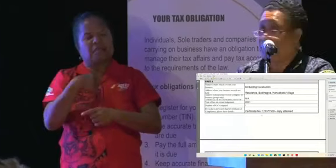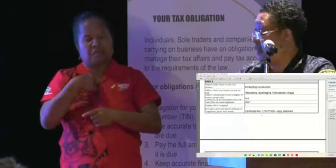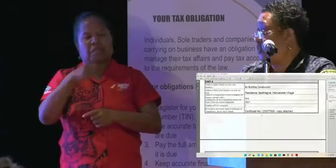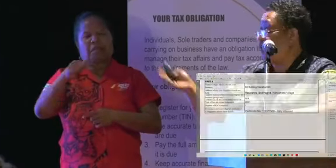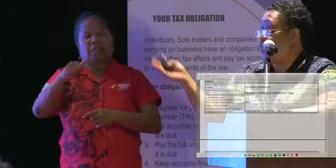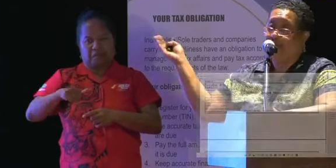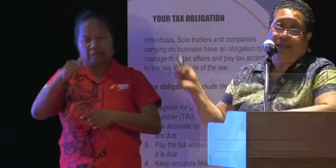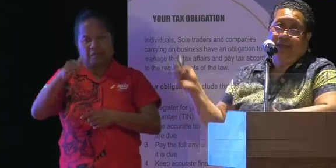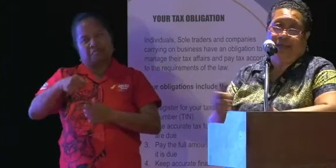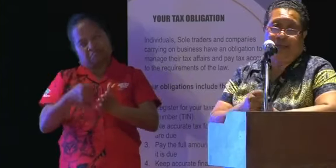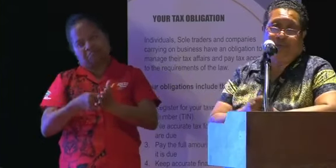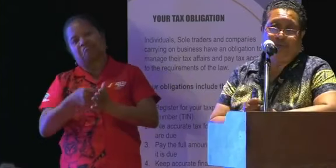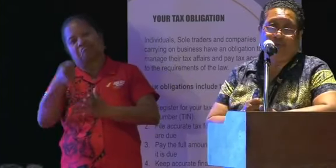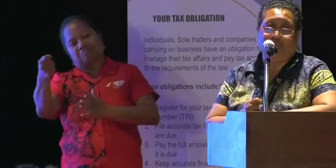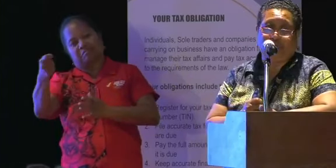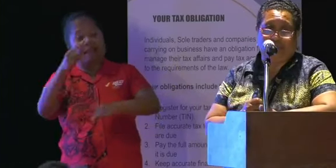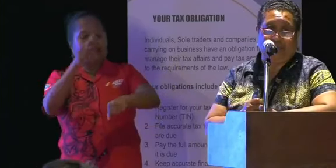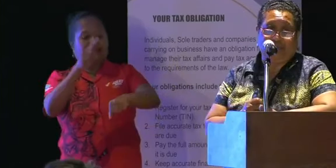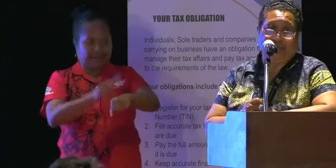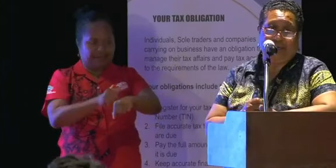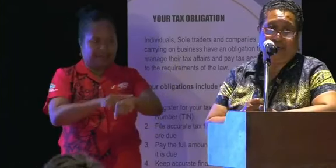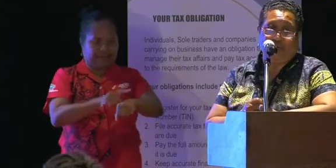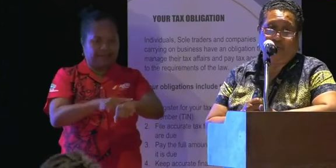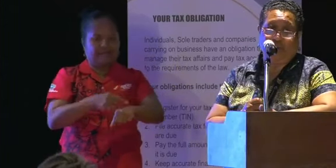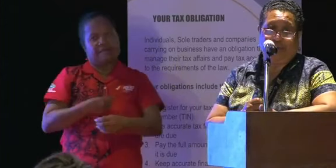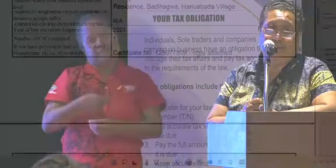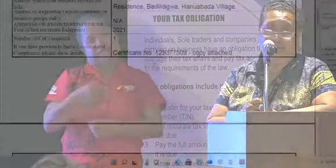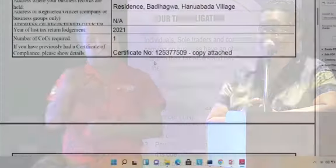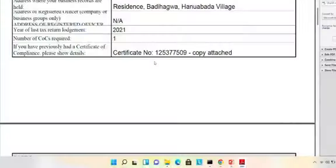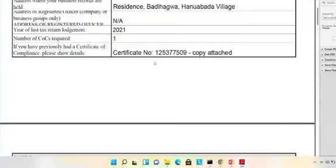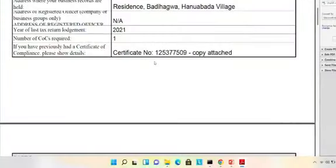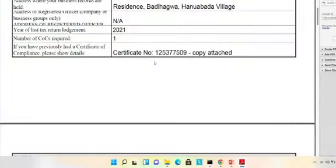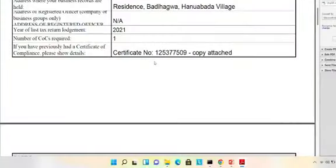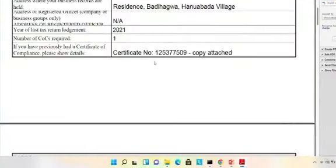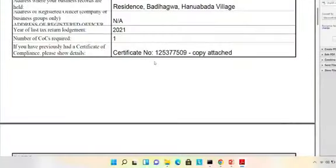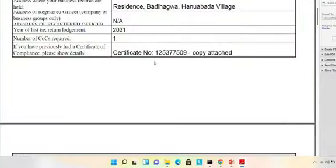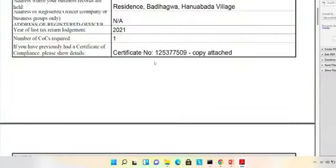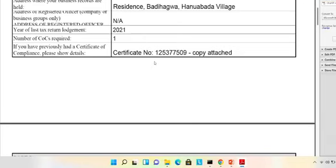my lodgement, so I put 2001.